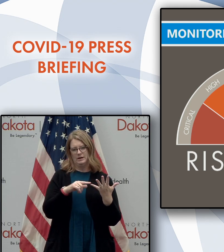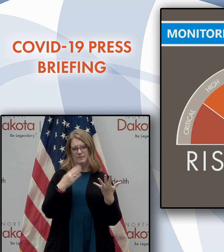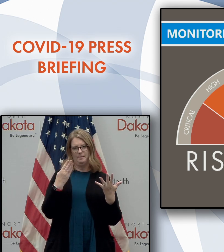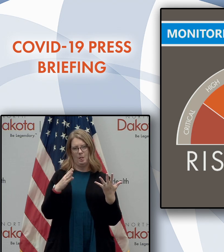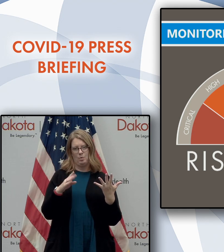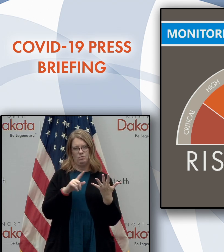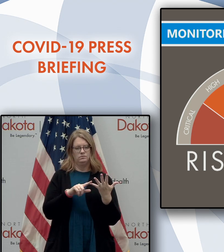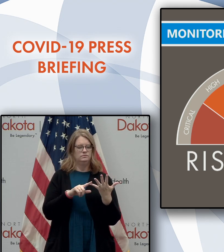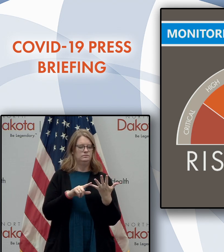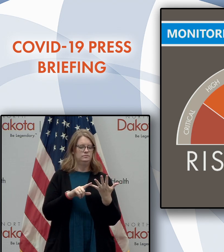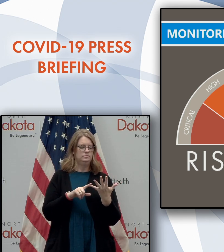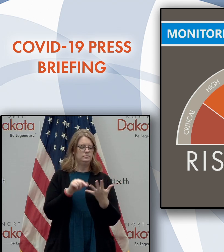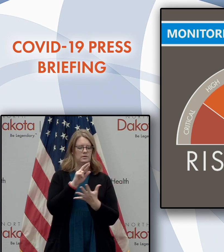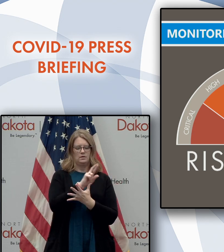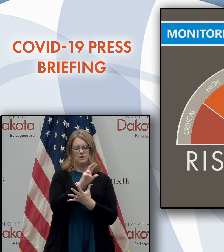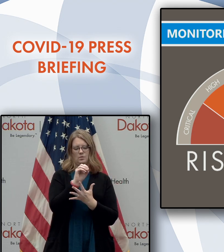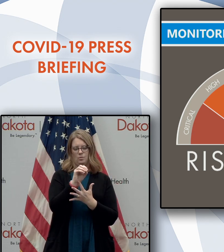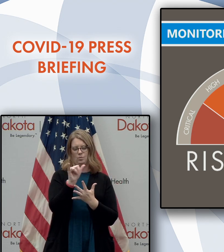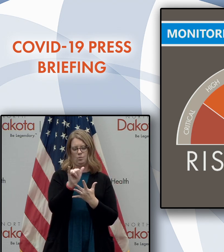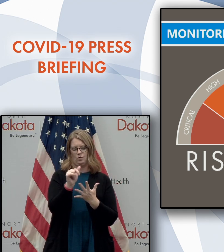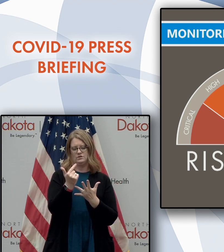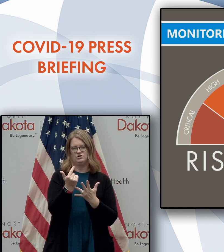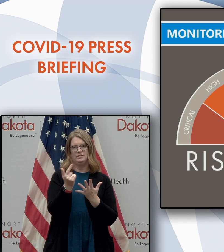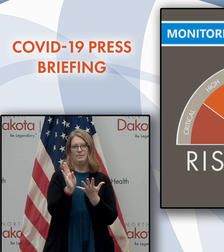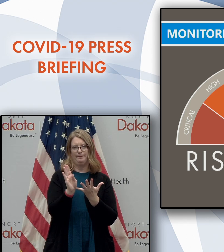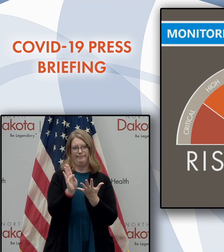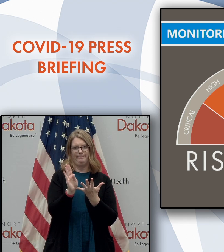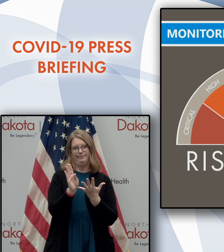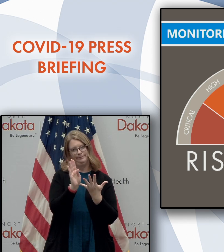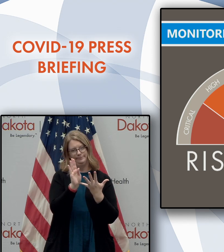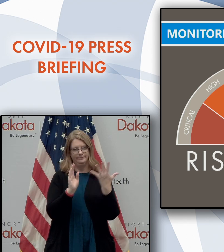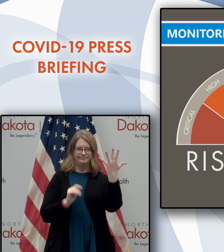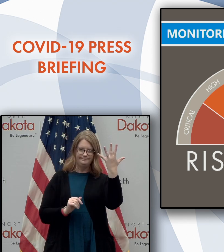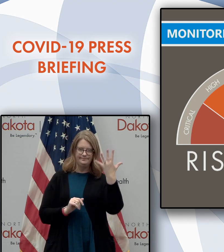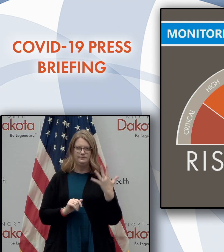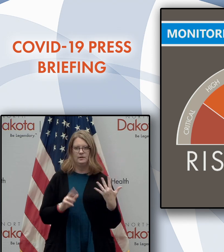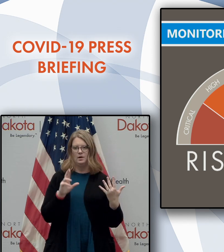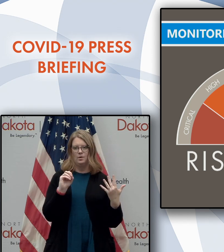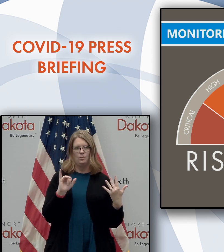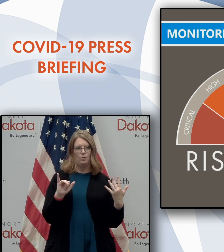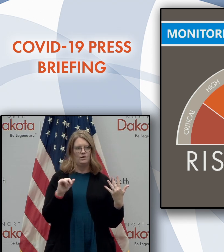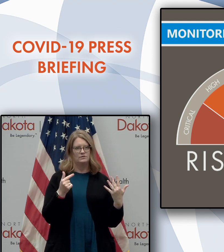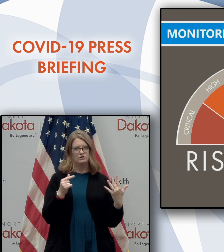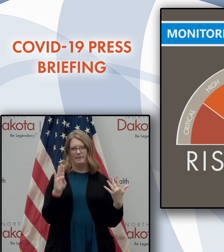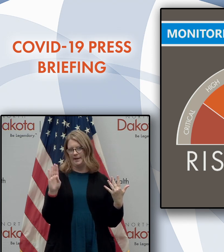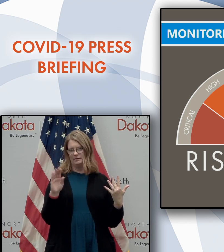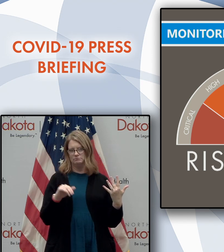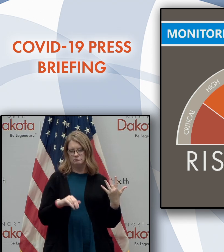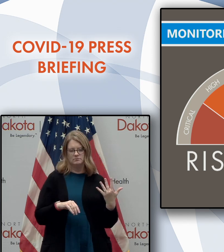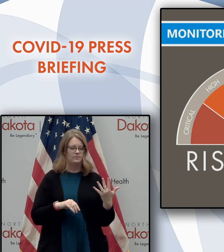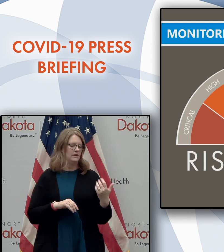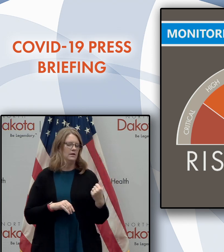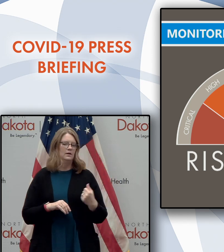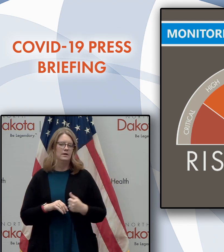for green, and B for blue. So Roy G. B. We have